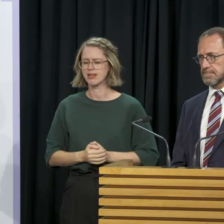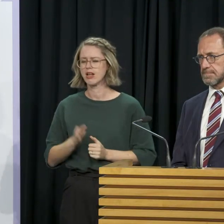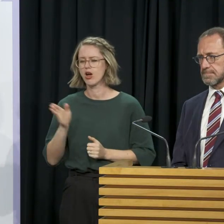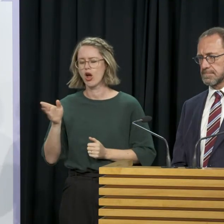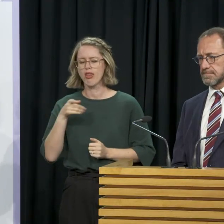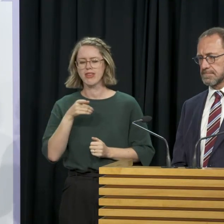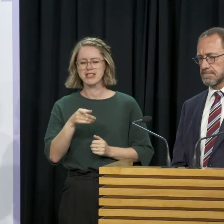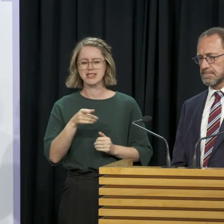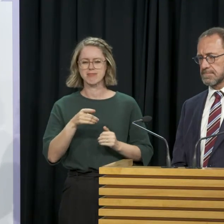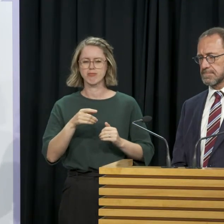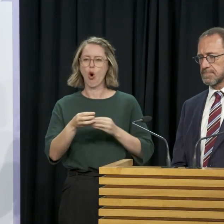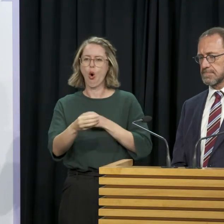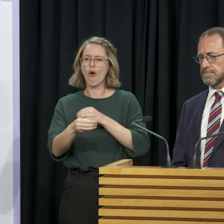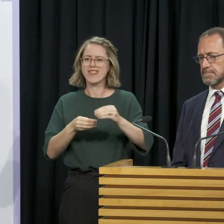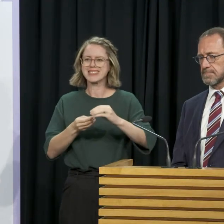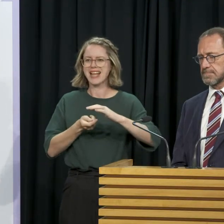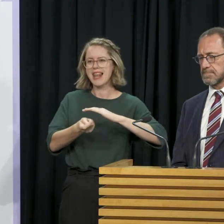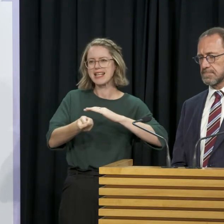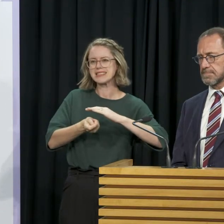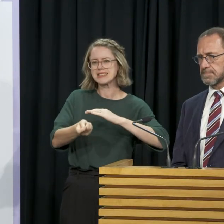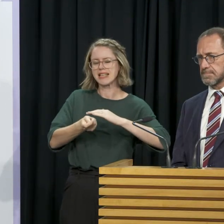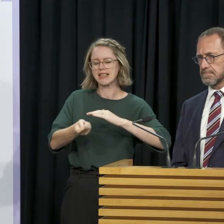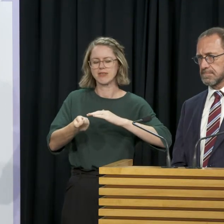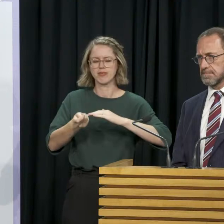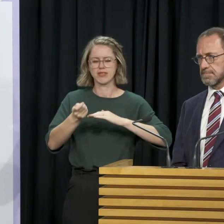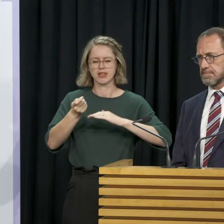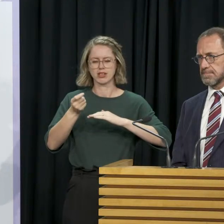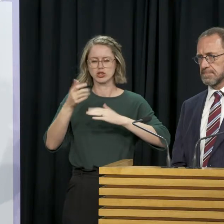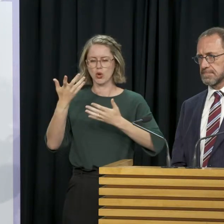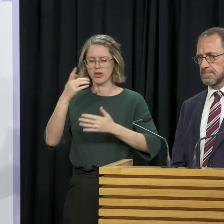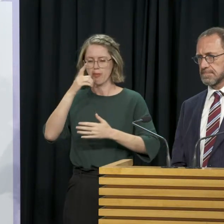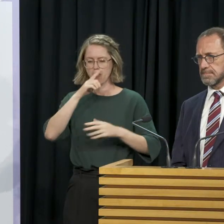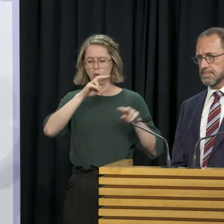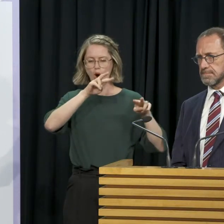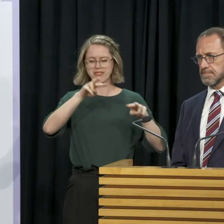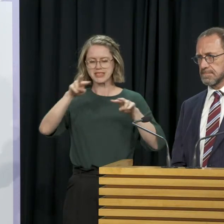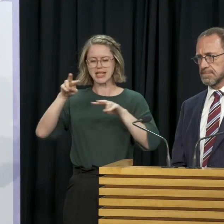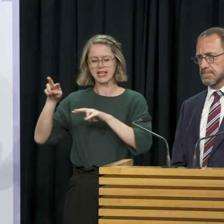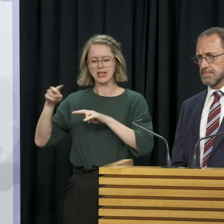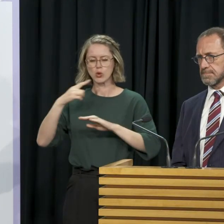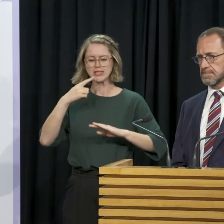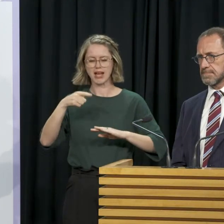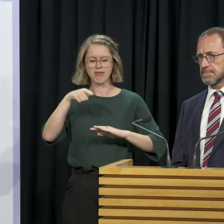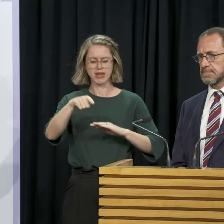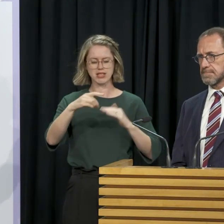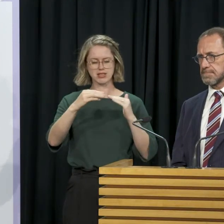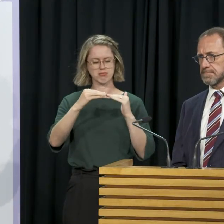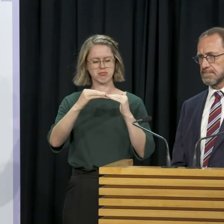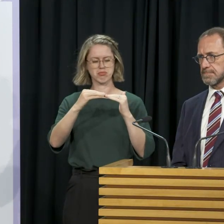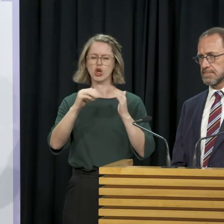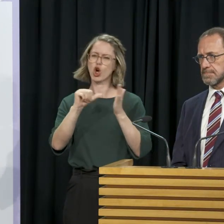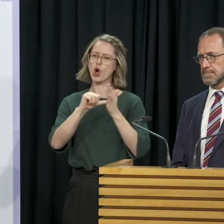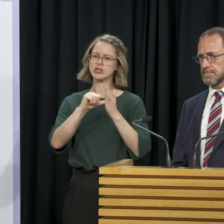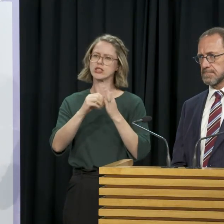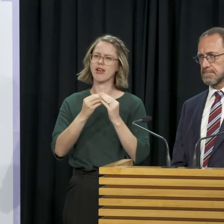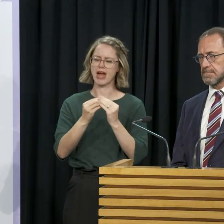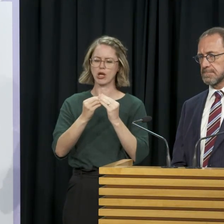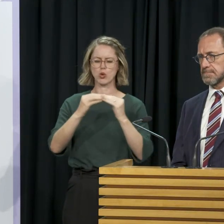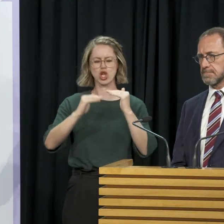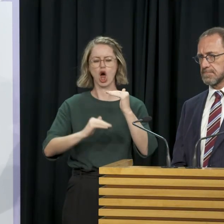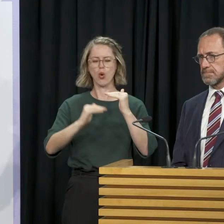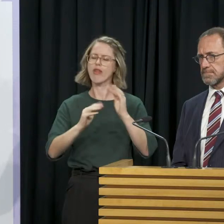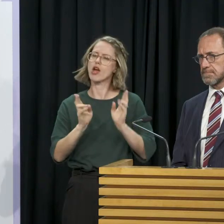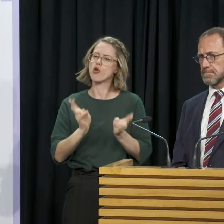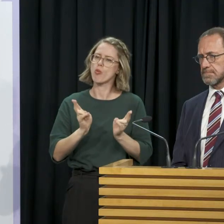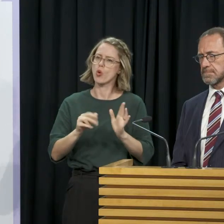lease arrangement that, according to those who oversee all of our lease arrangements, has declared that it's below market value, therefore, in